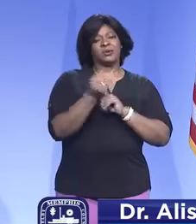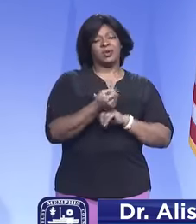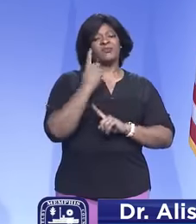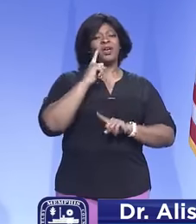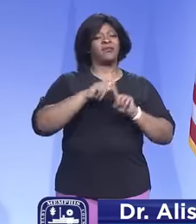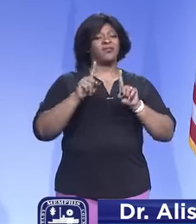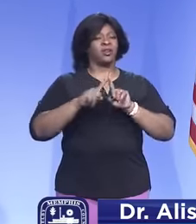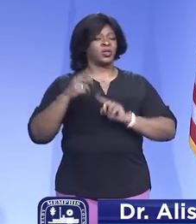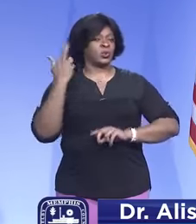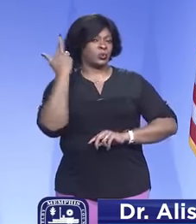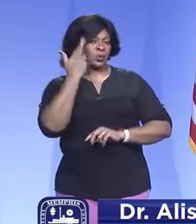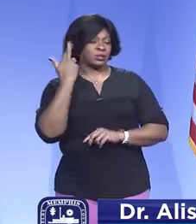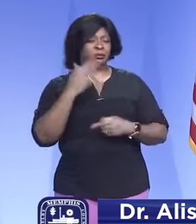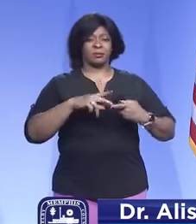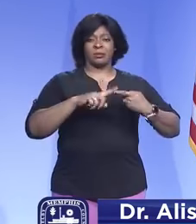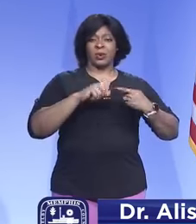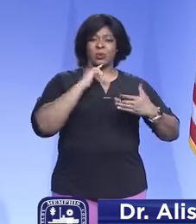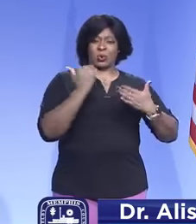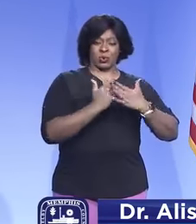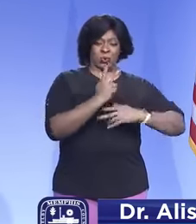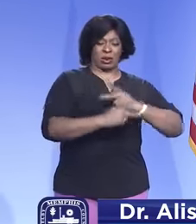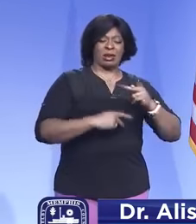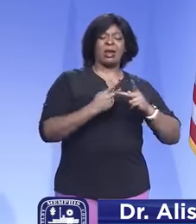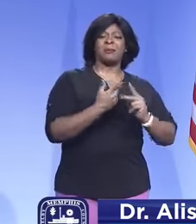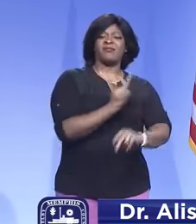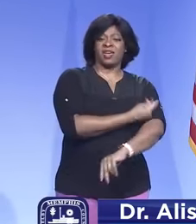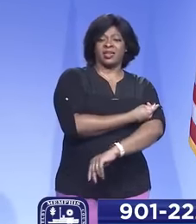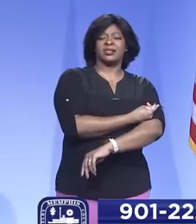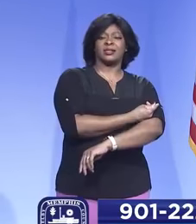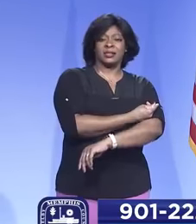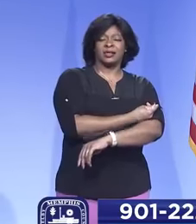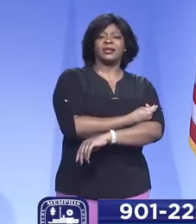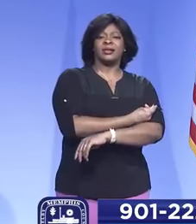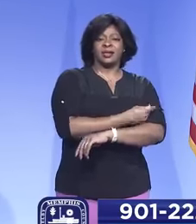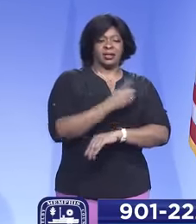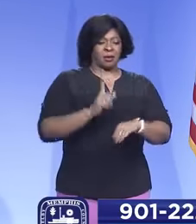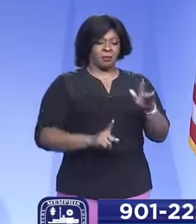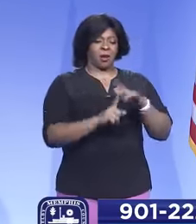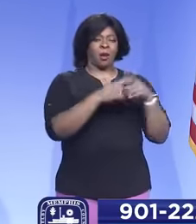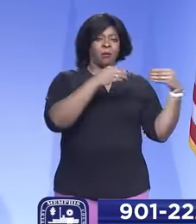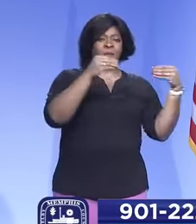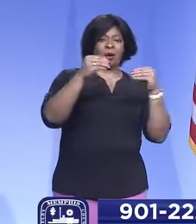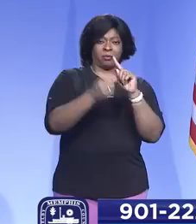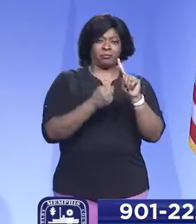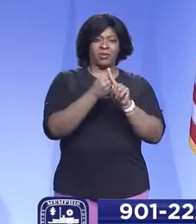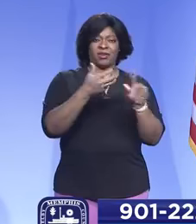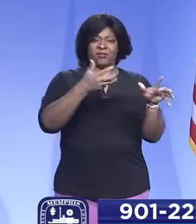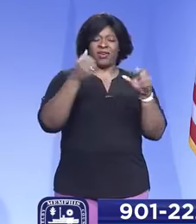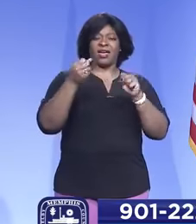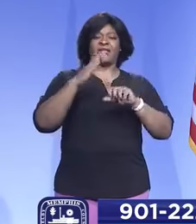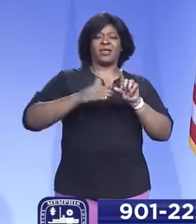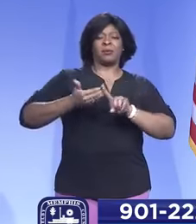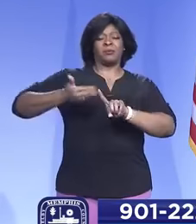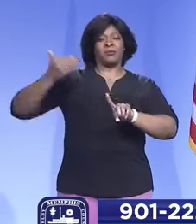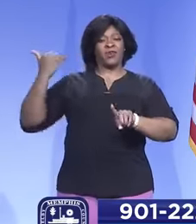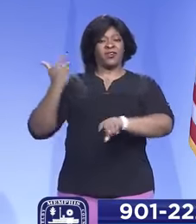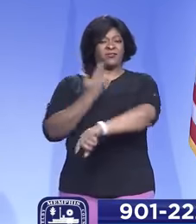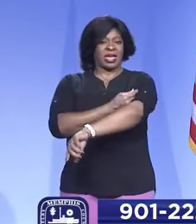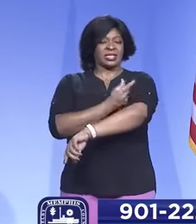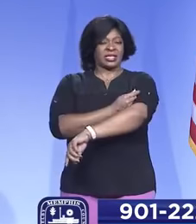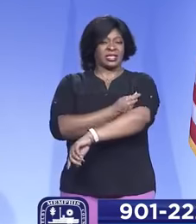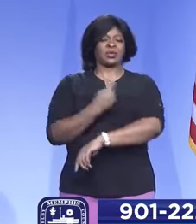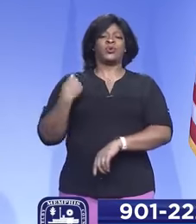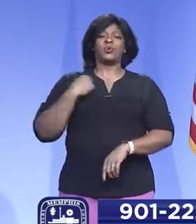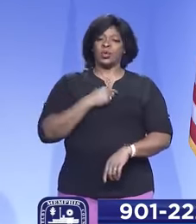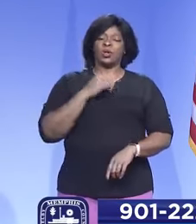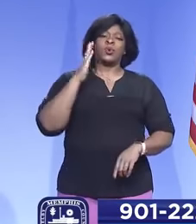different reasons. One, this is a new type of vaccine. It's come to the market faster than vaccines typically do. So we